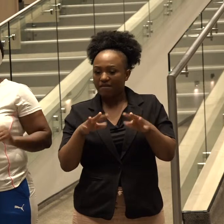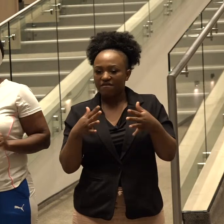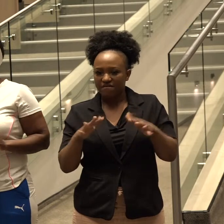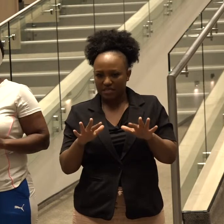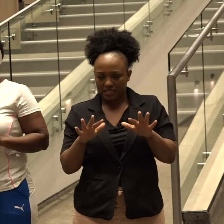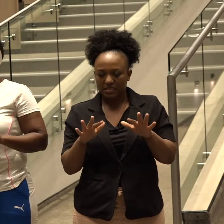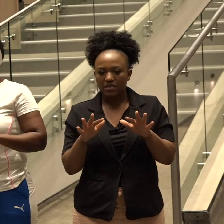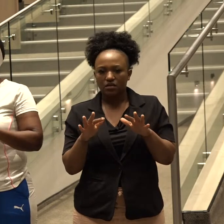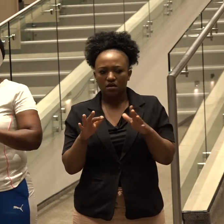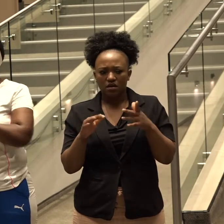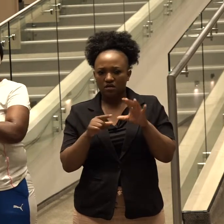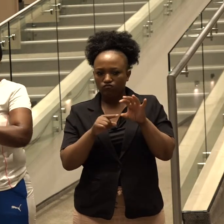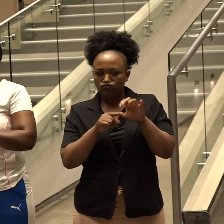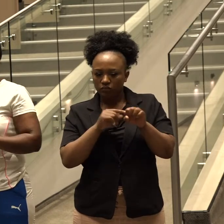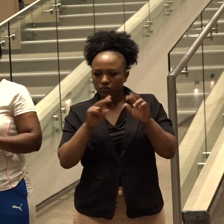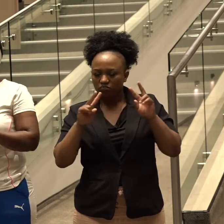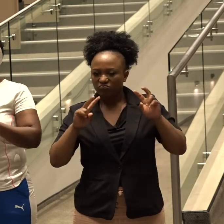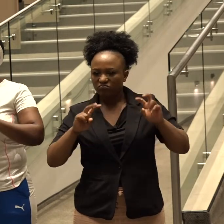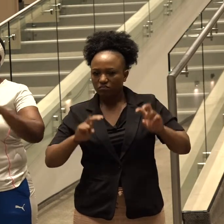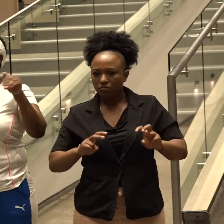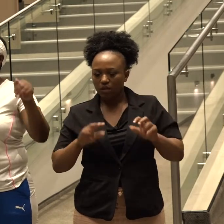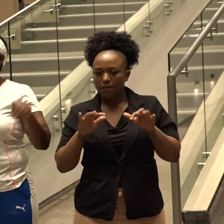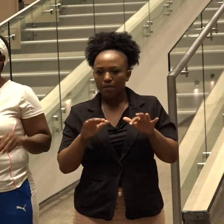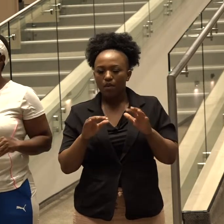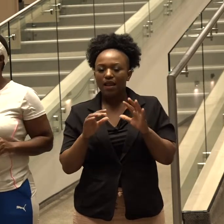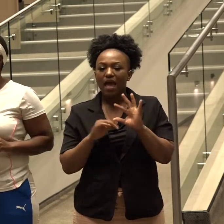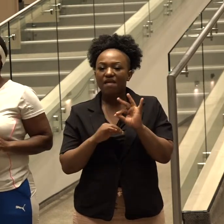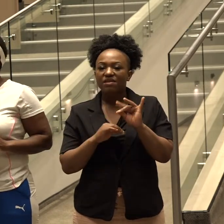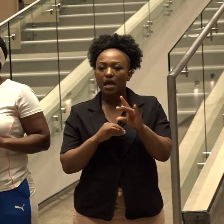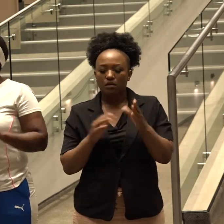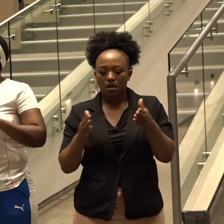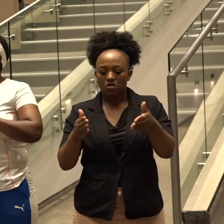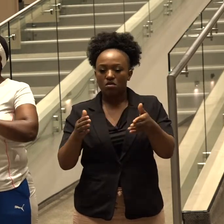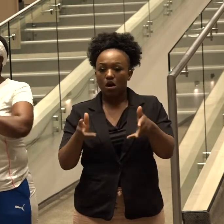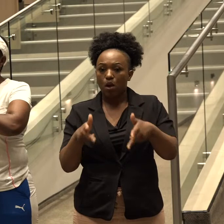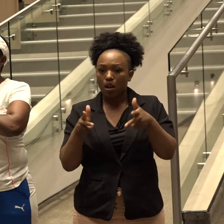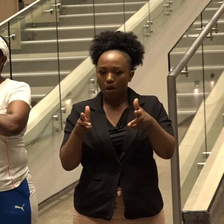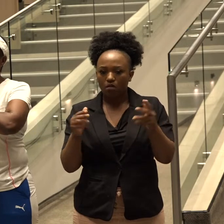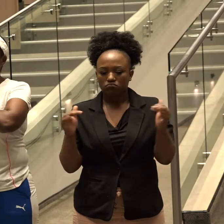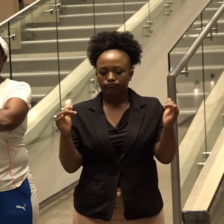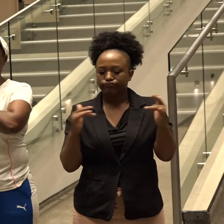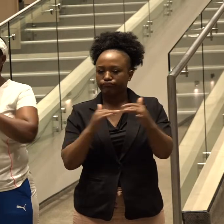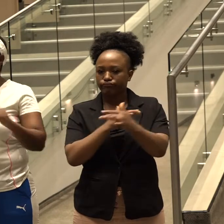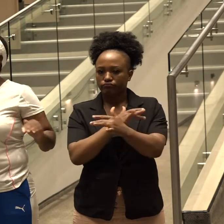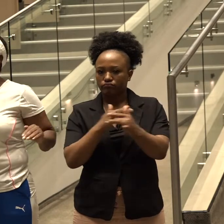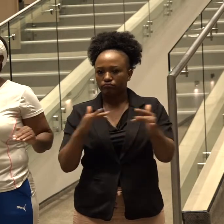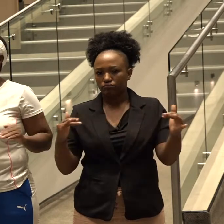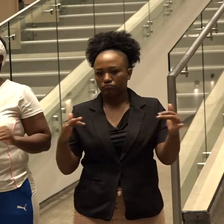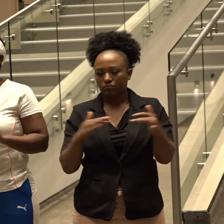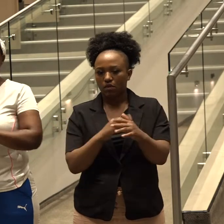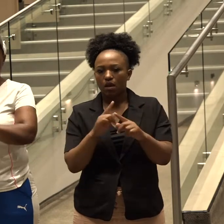findings on daily basis across our Railway line foreign